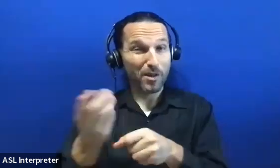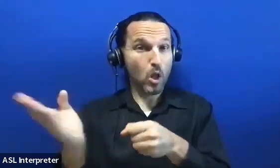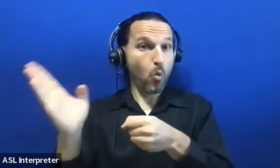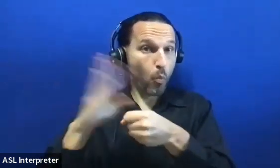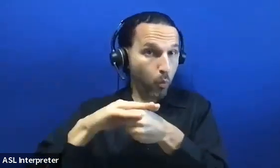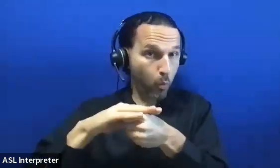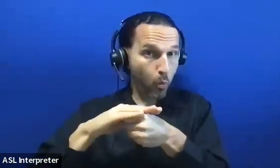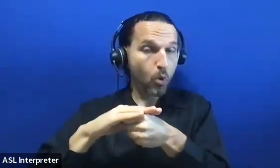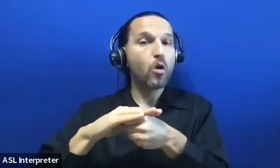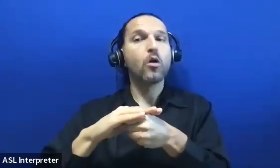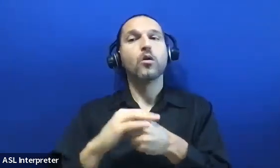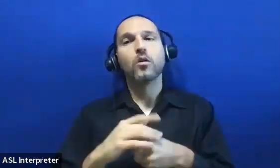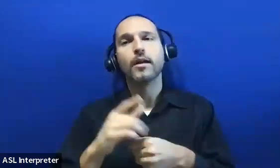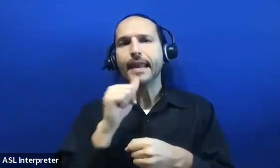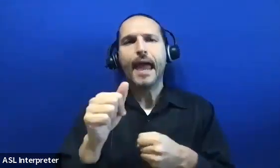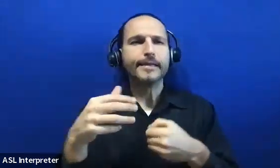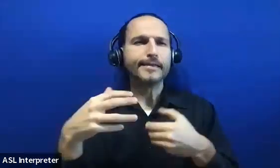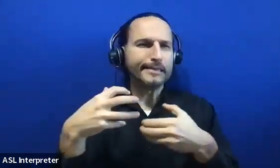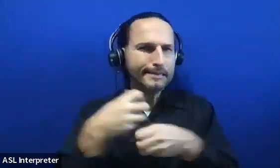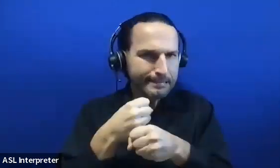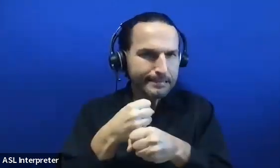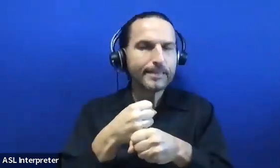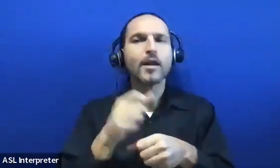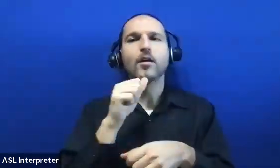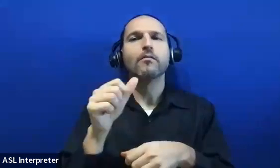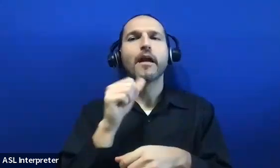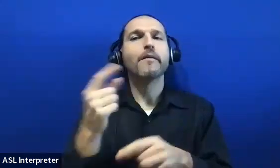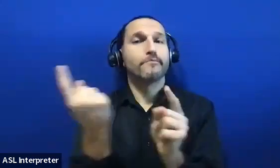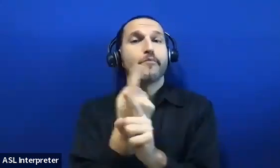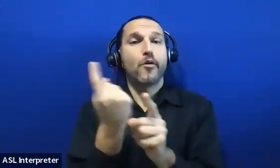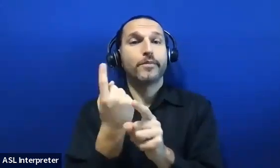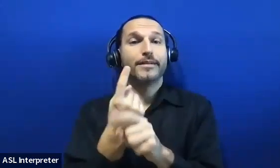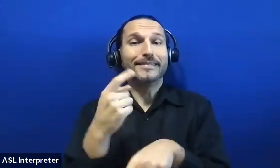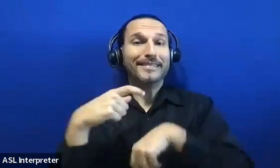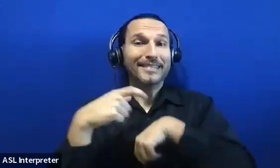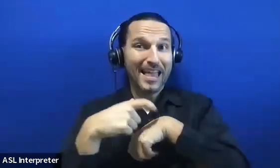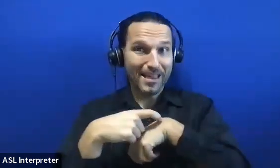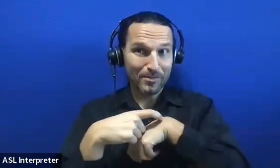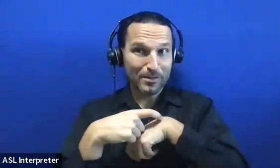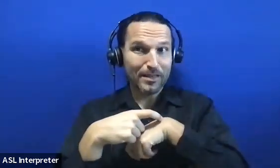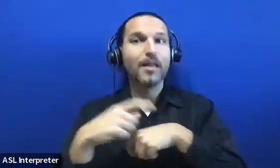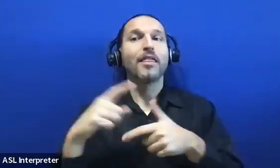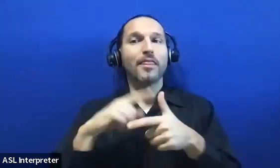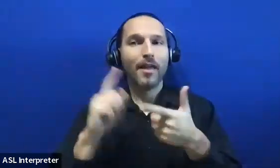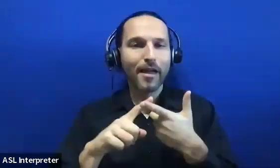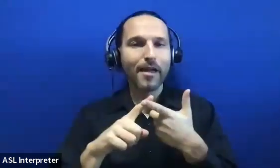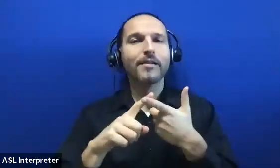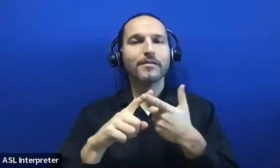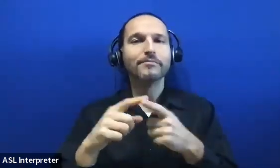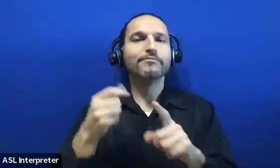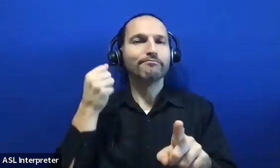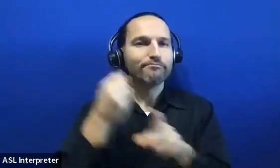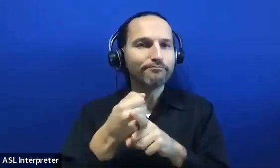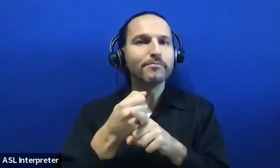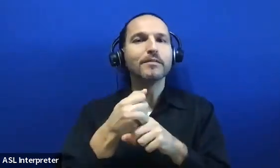they are not closing strong enough, or if they are not closing at the right time, then we get